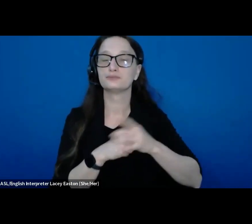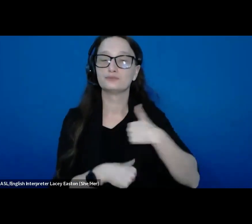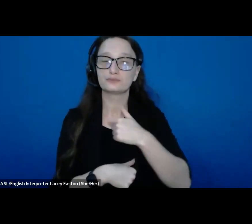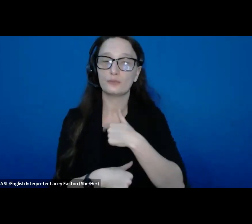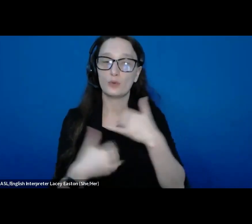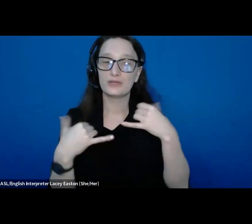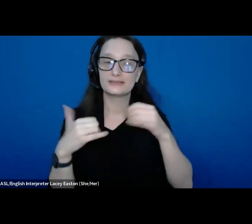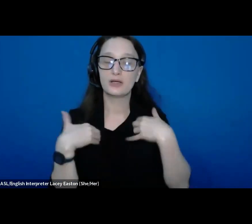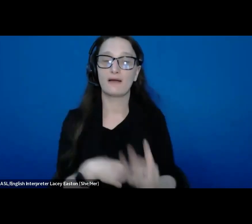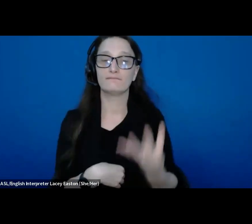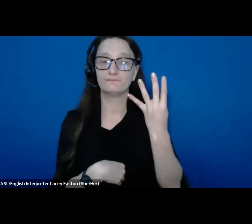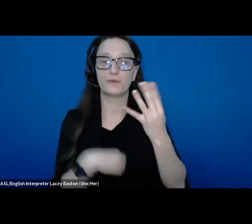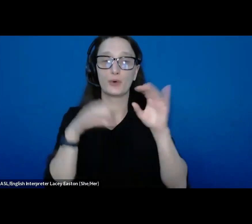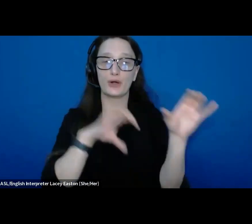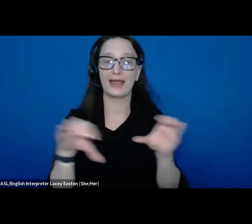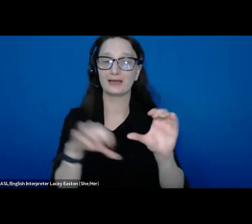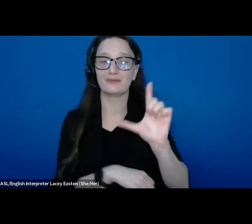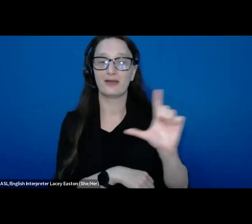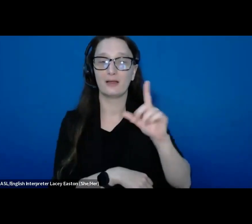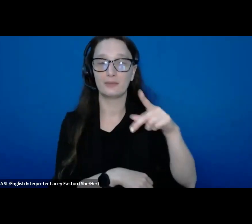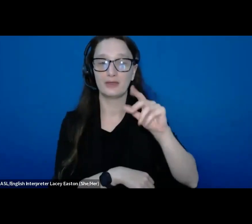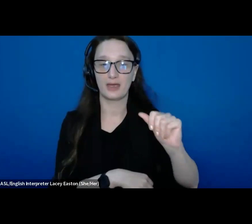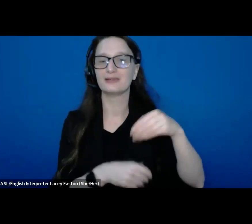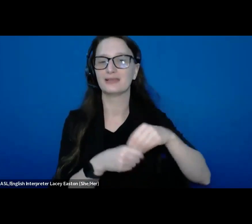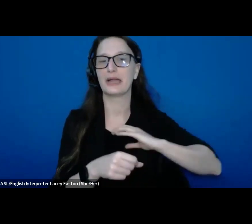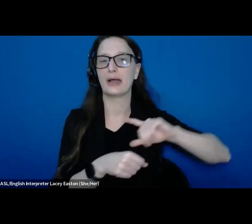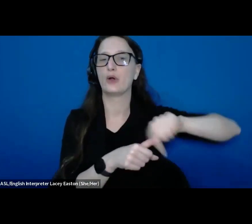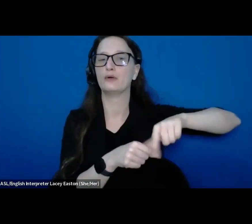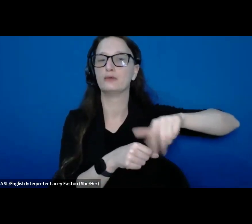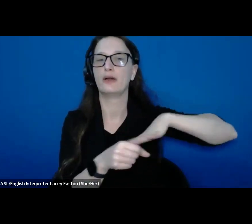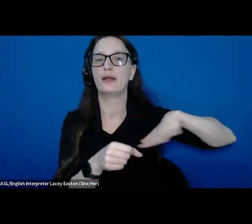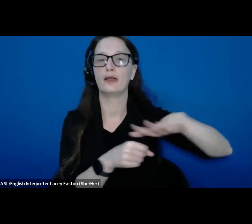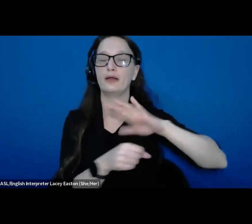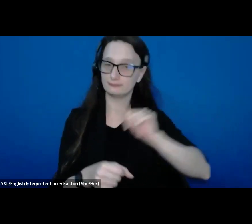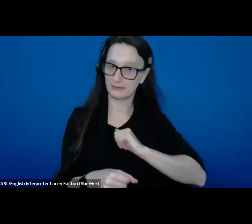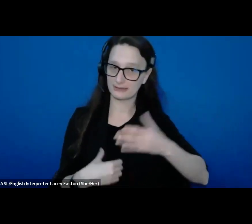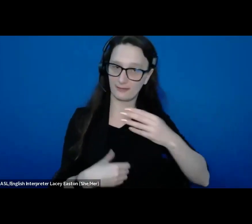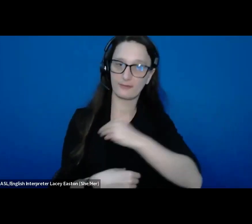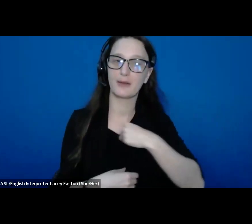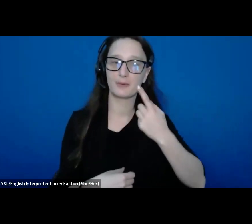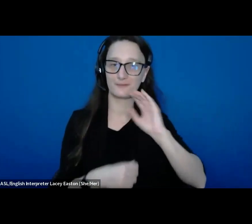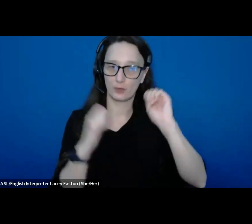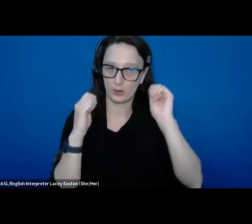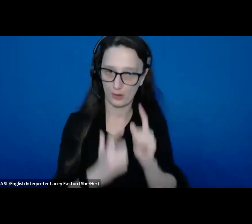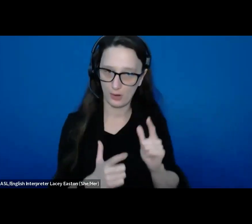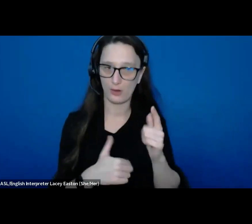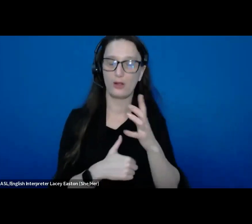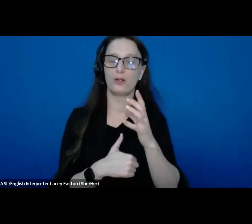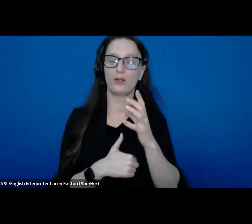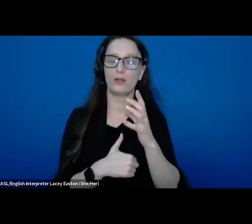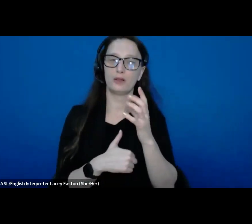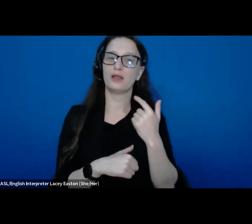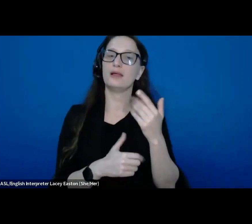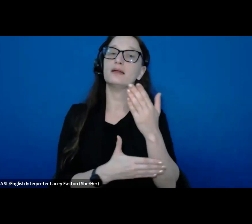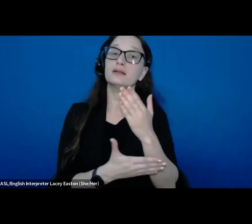catchment area. Um, I'm a member of all of them. We really just, we meet, some of them we meet